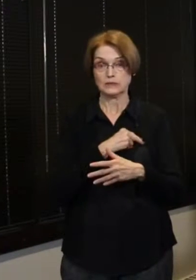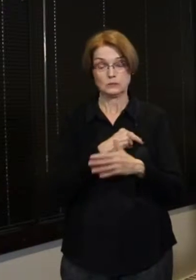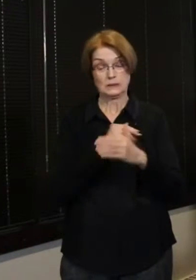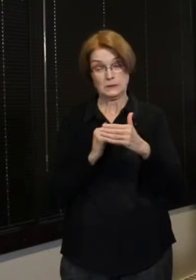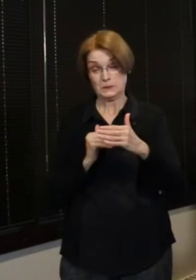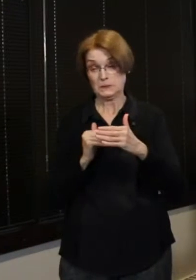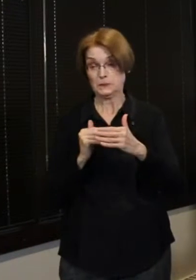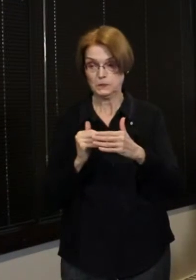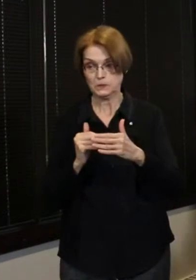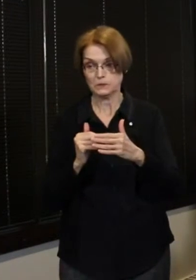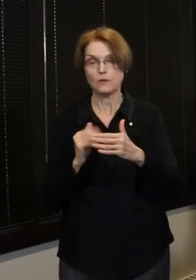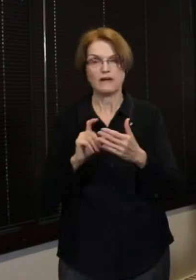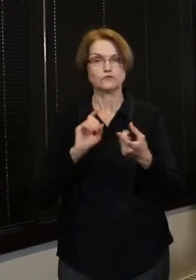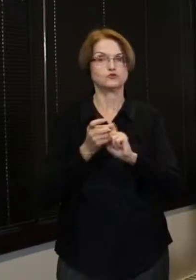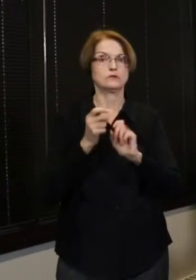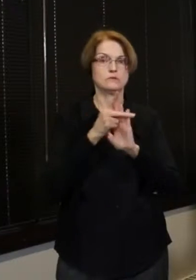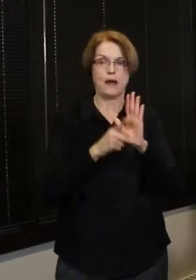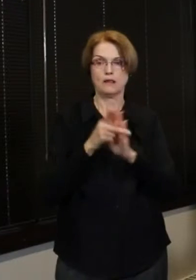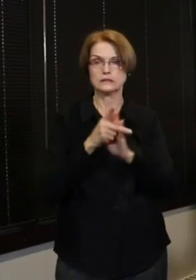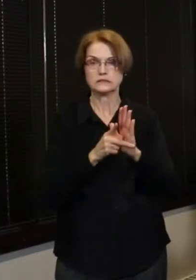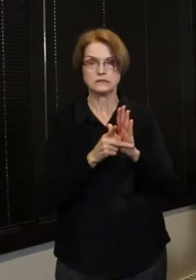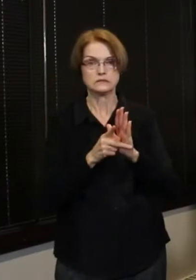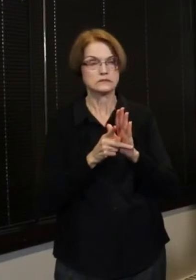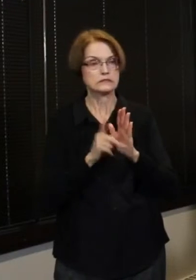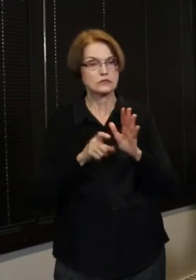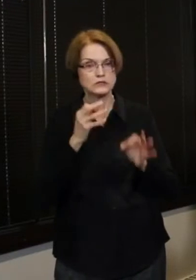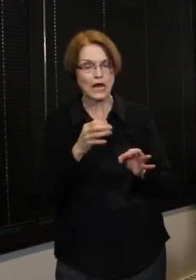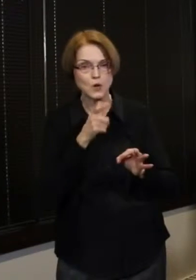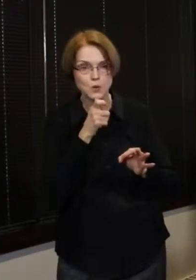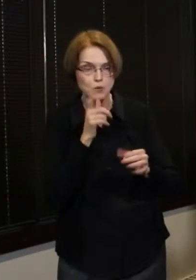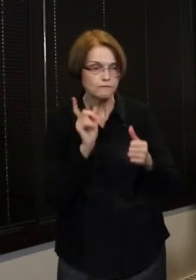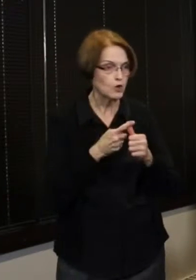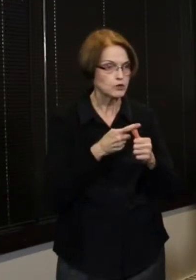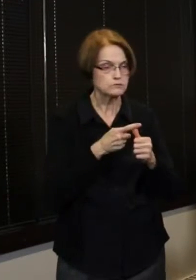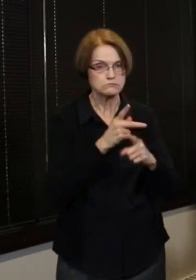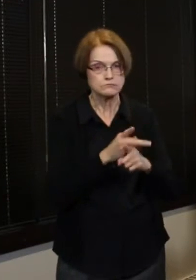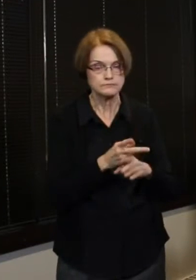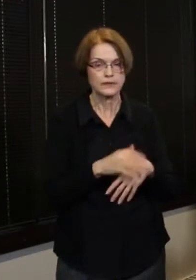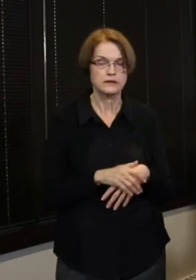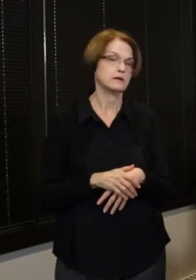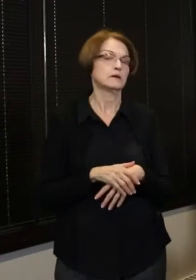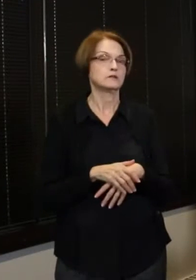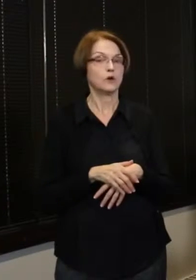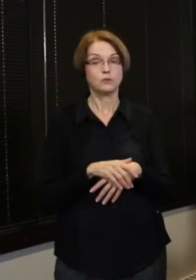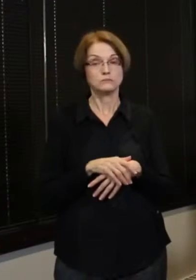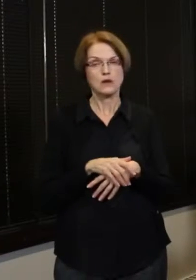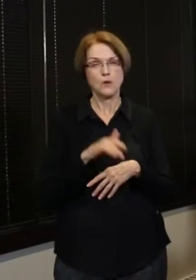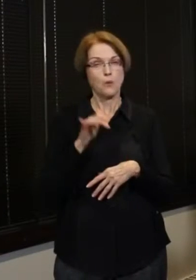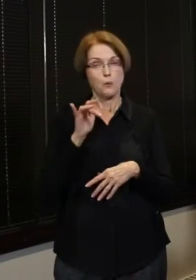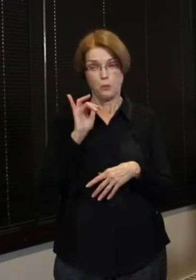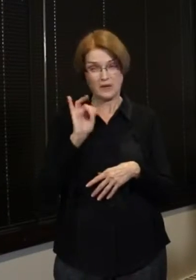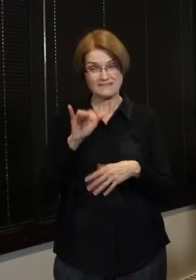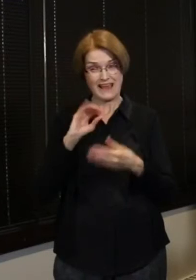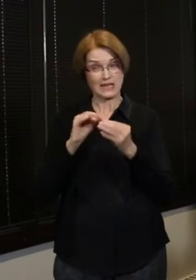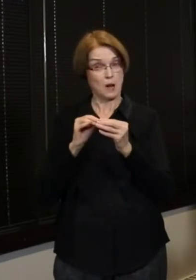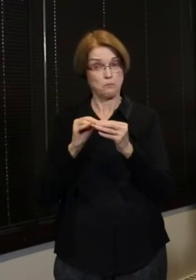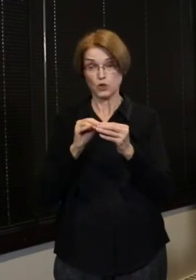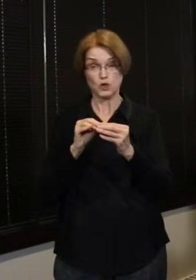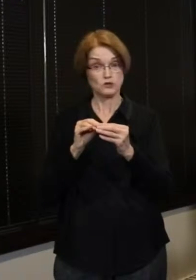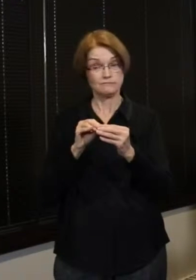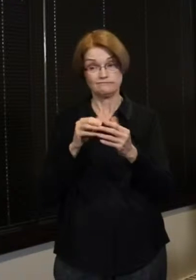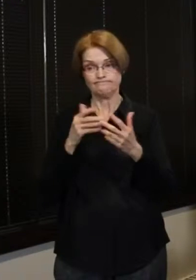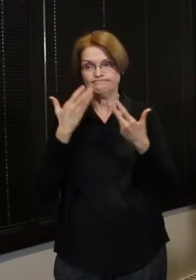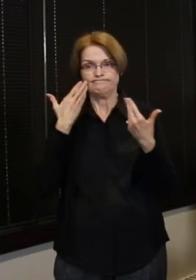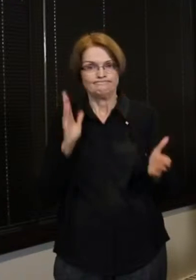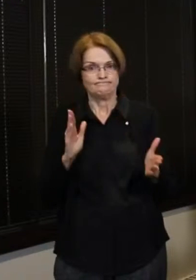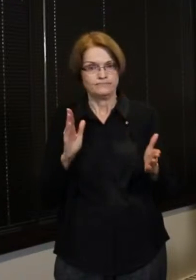crisis standards of care. There's no hard and fast number that you put on it, but it